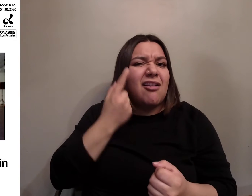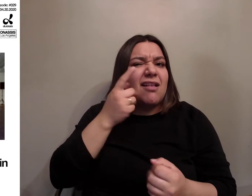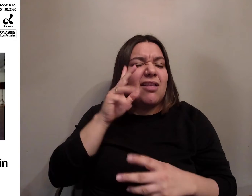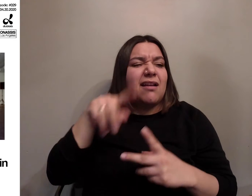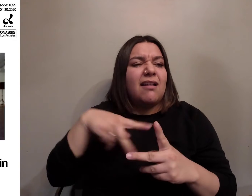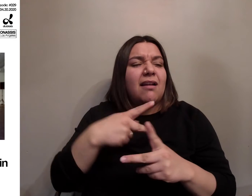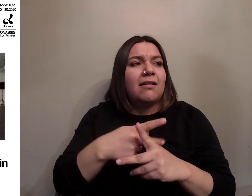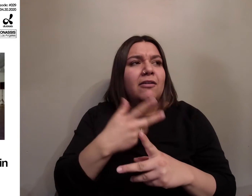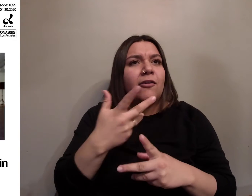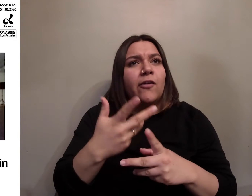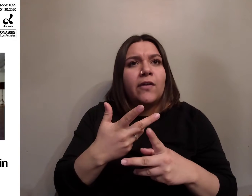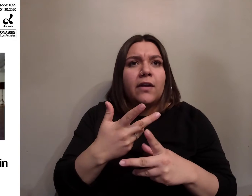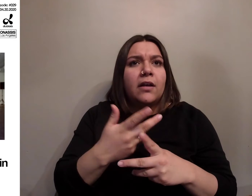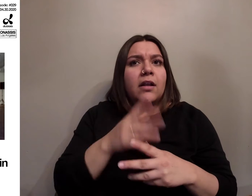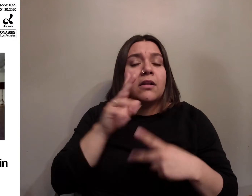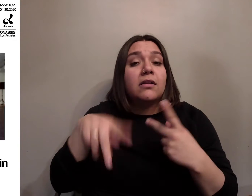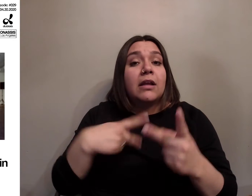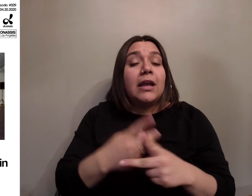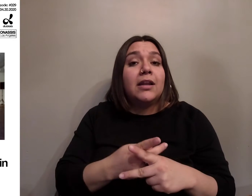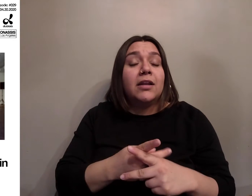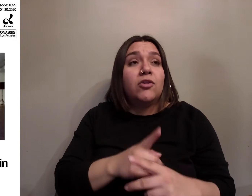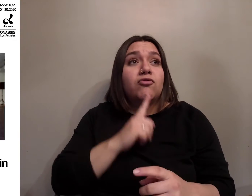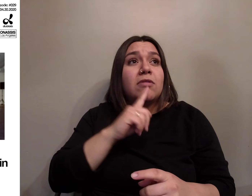the group? Why,